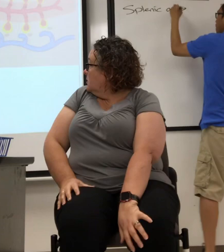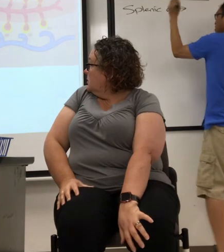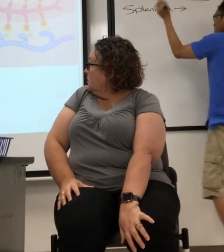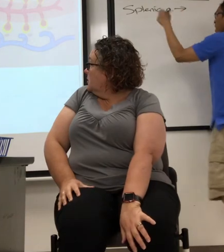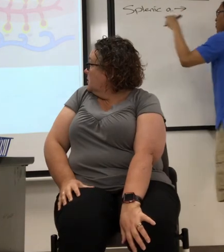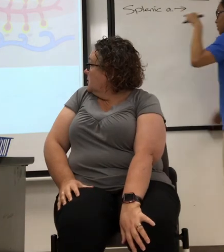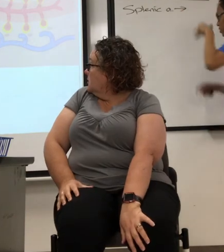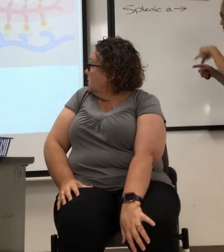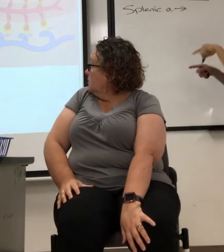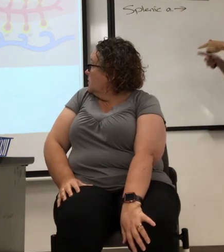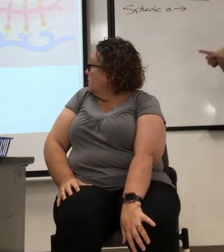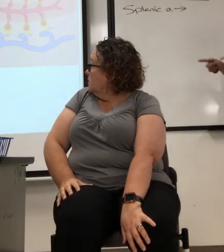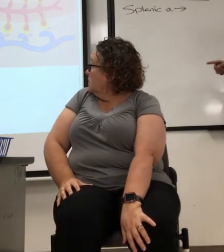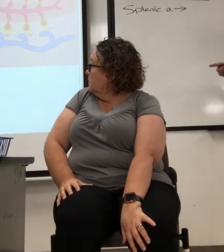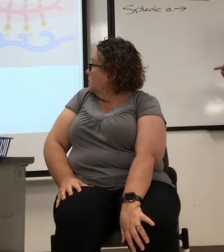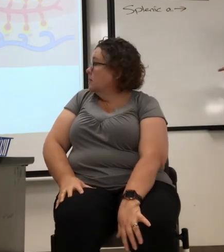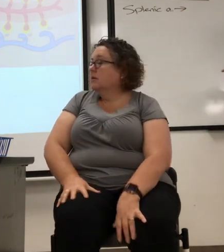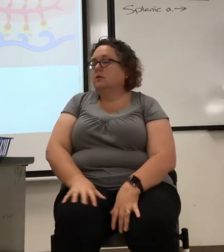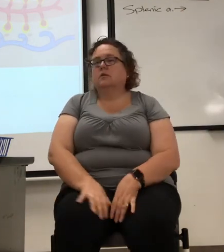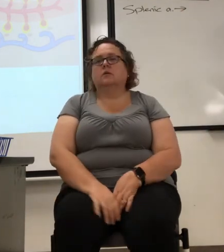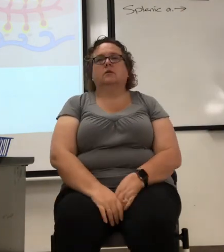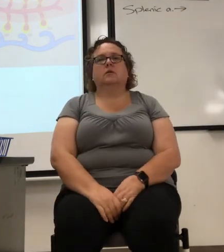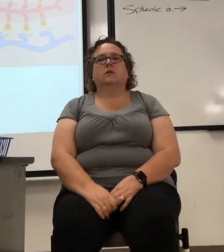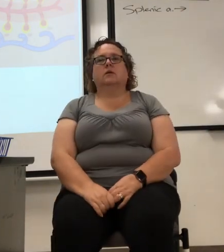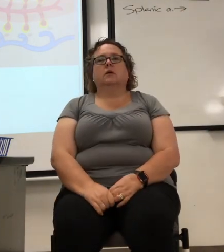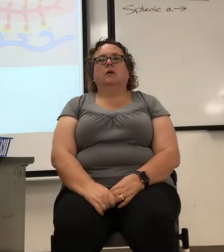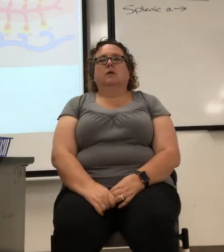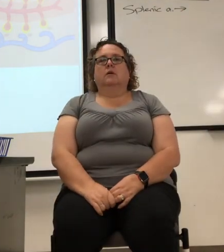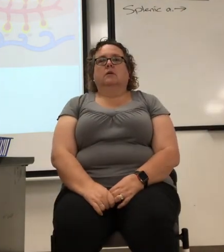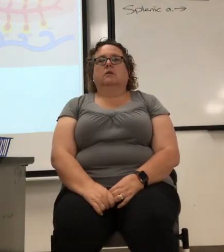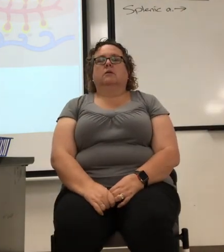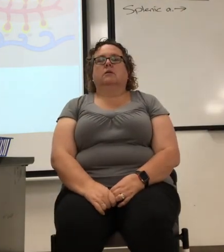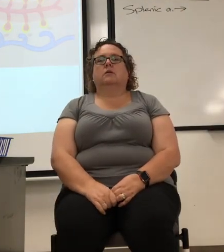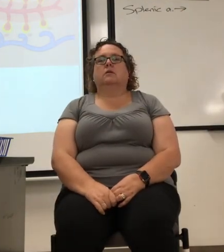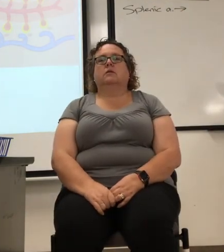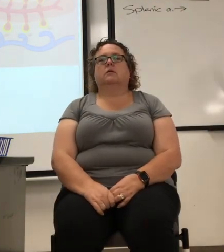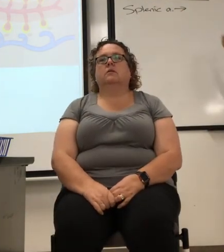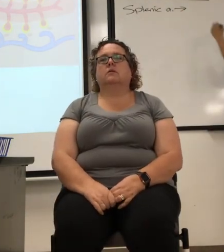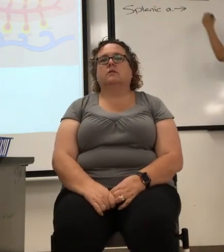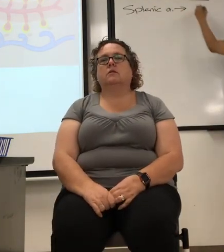Then it branches out, and you get the smaller arteries. Call it a central arteriole.